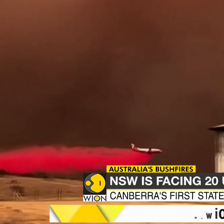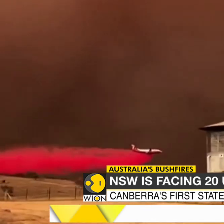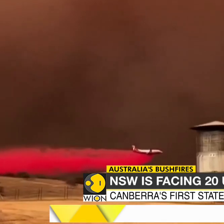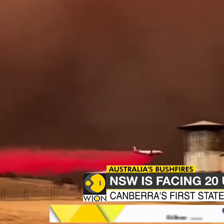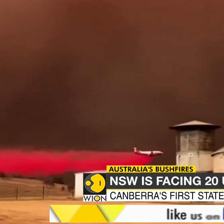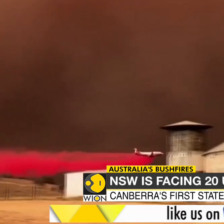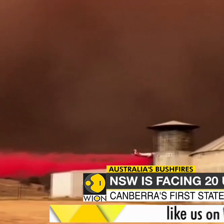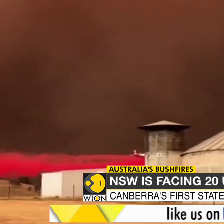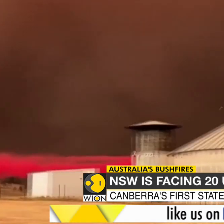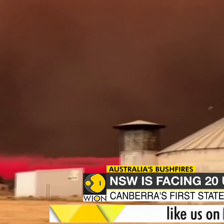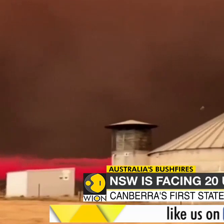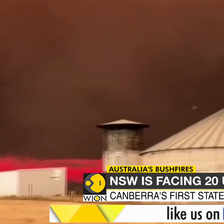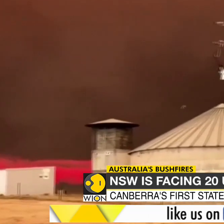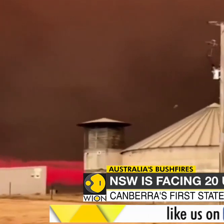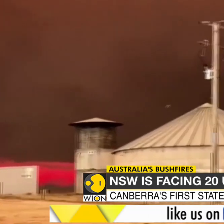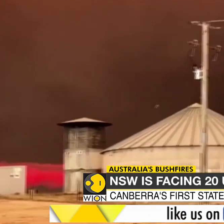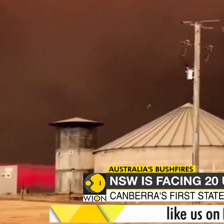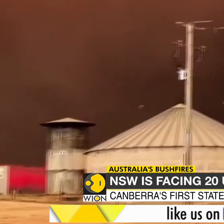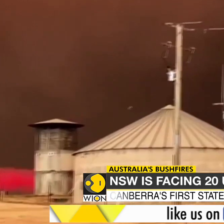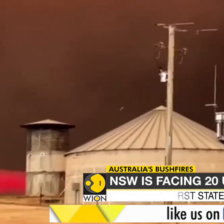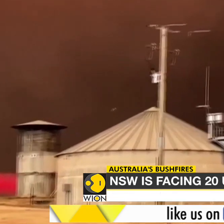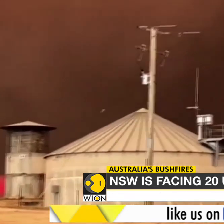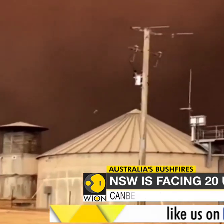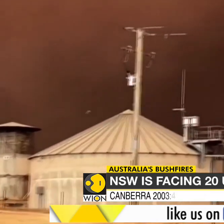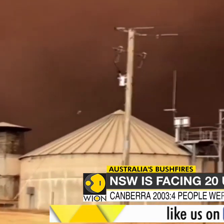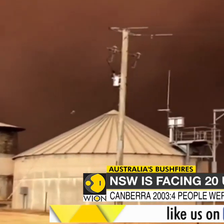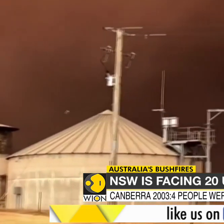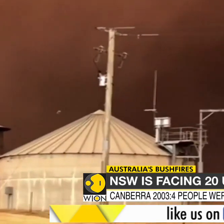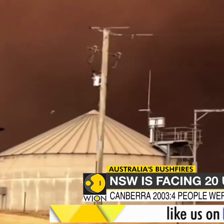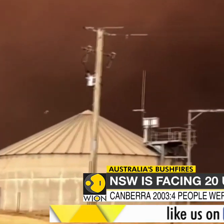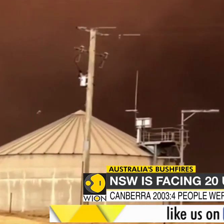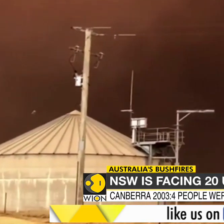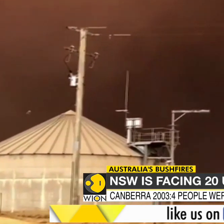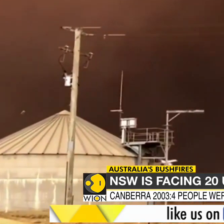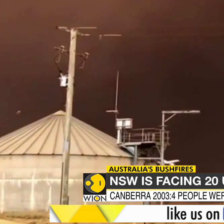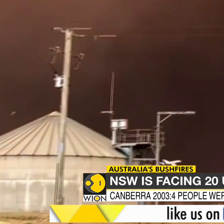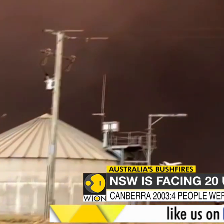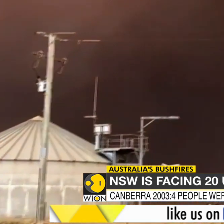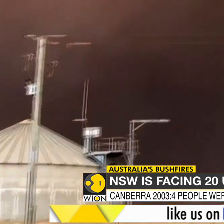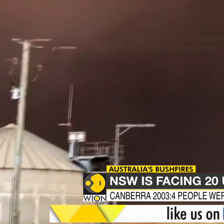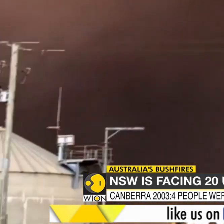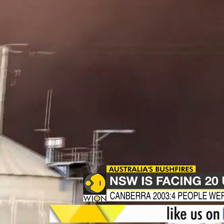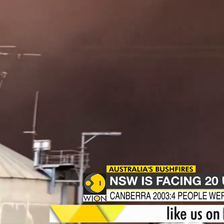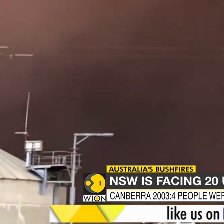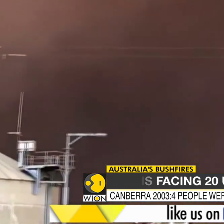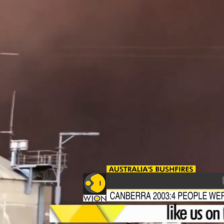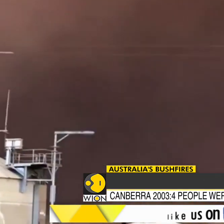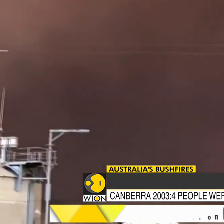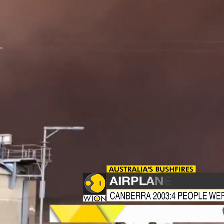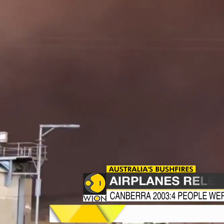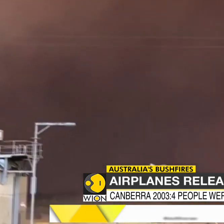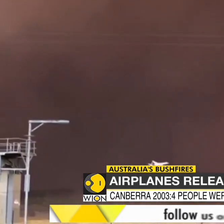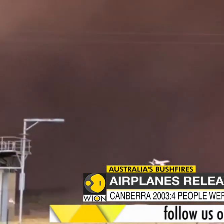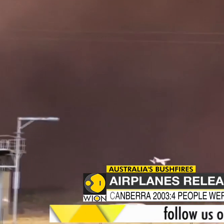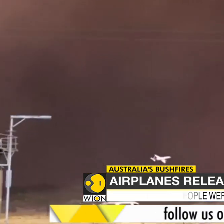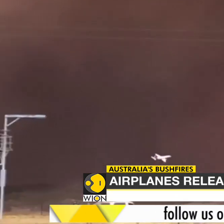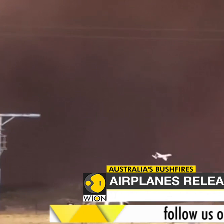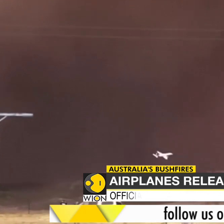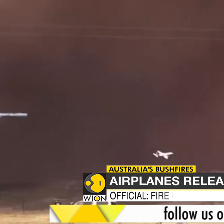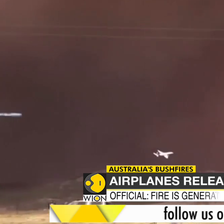are uncontained. Airplanes are releasing fire retardant in cities facing rampant wildfires.